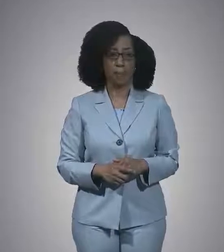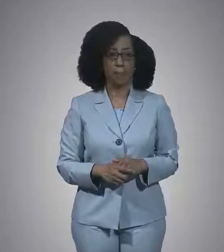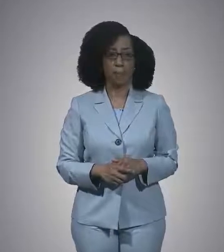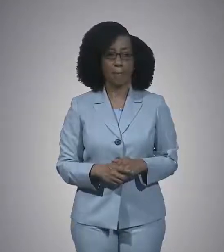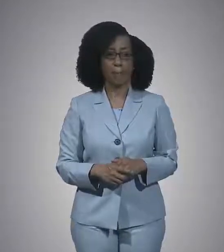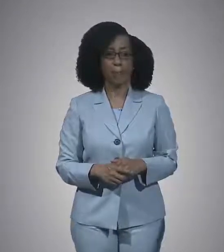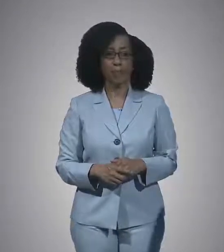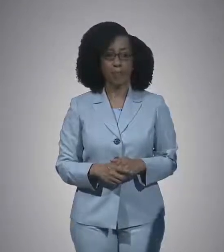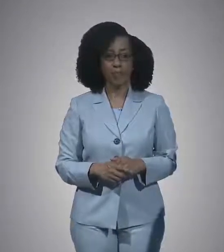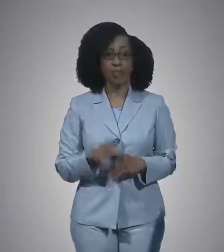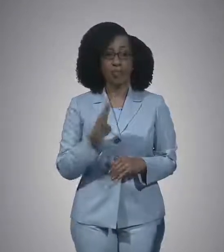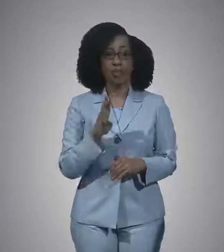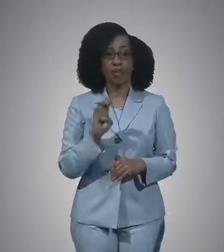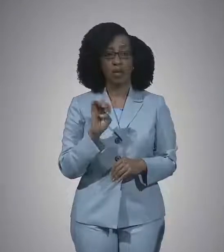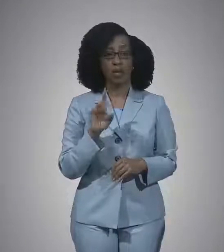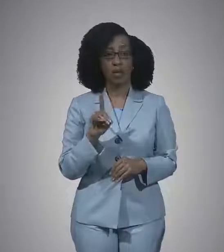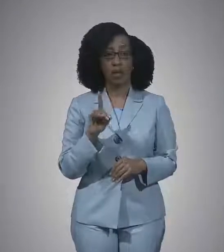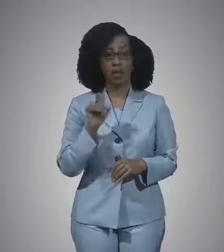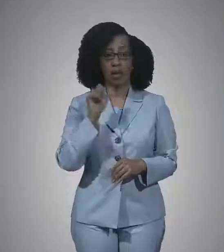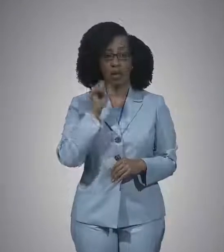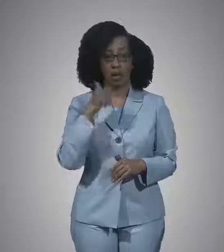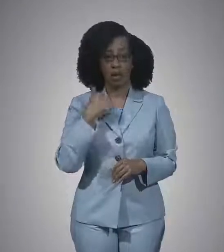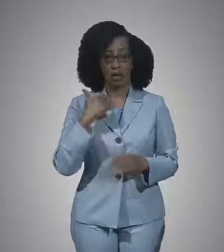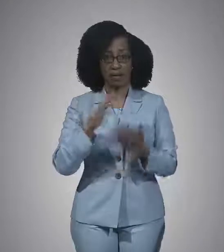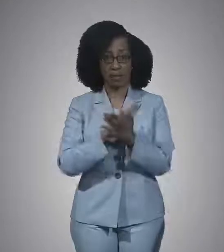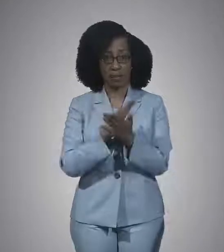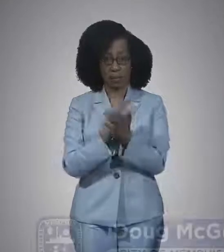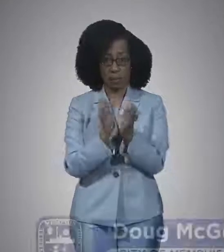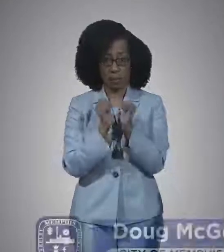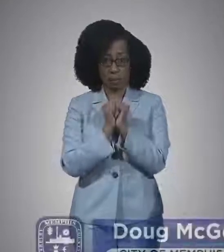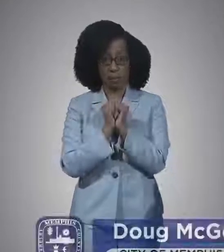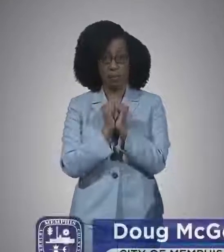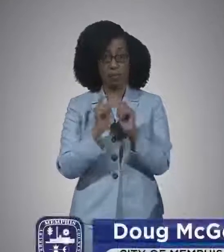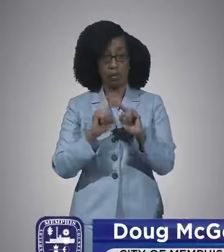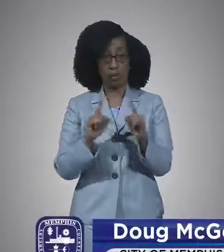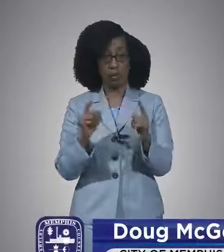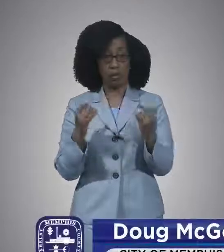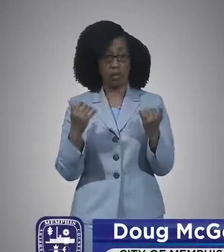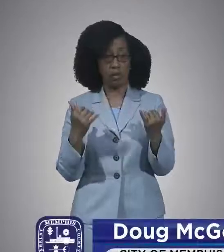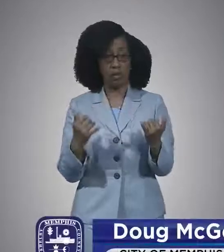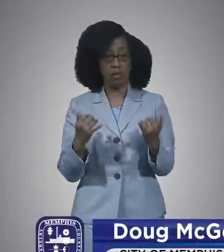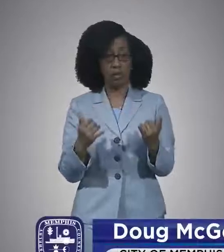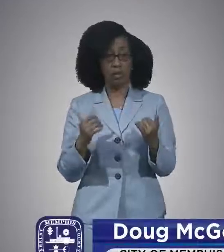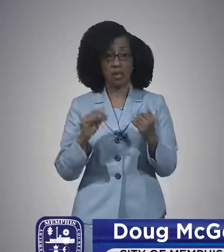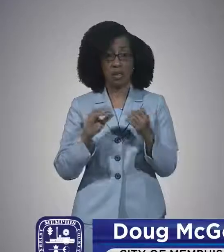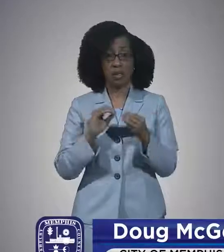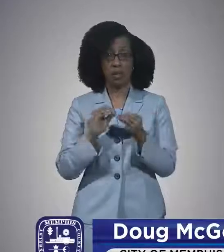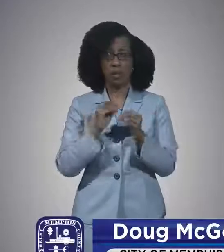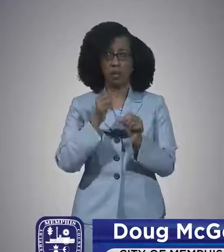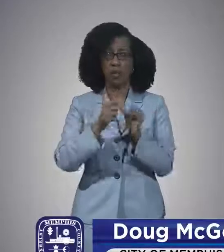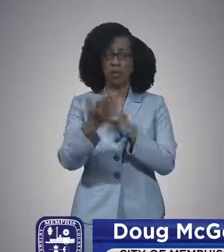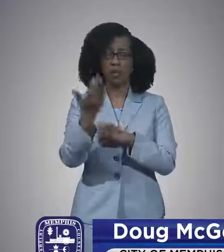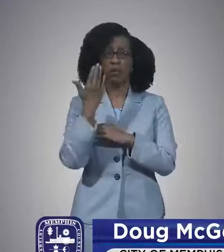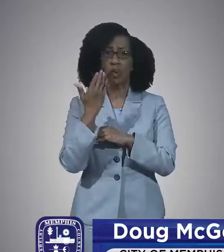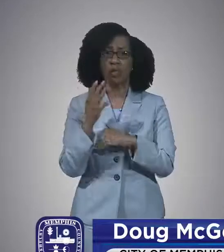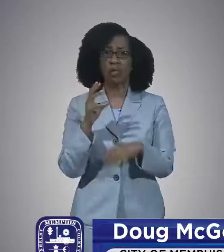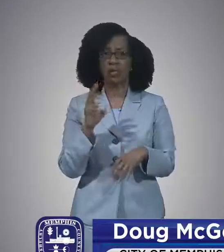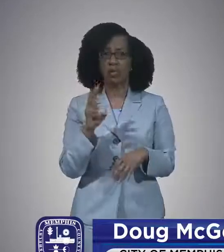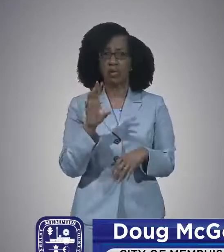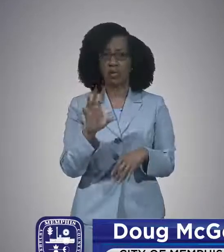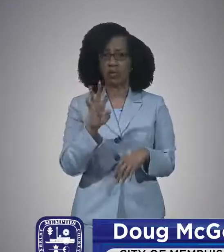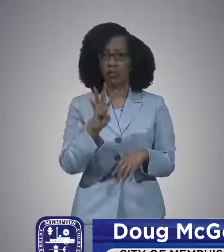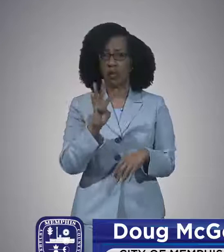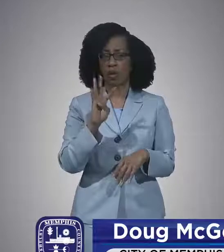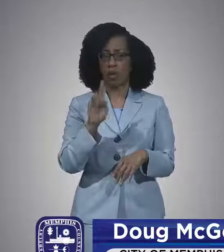Brad, I will give you I don't have the sheet in front of me, but as of today, the number I recall from this morning is